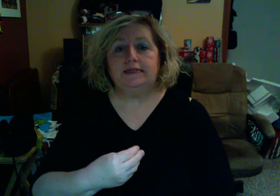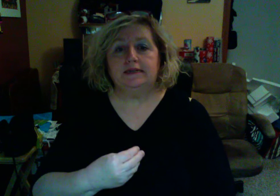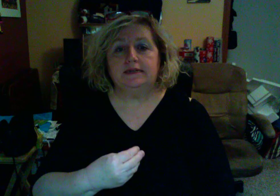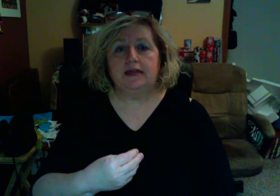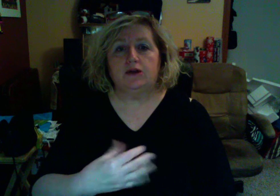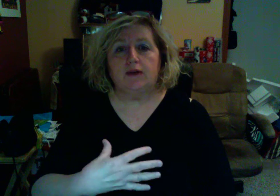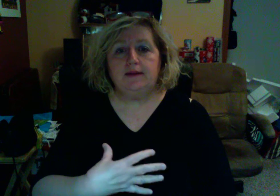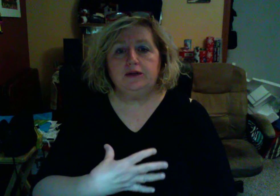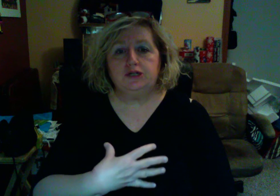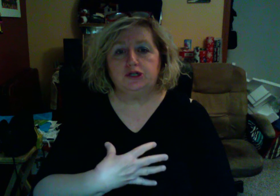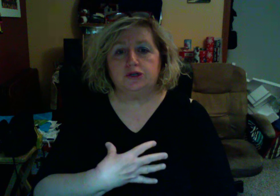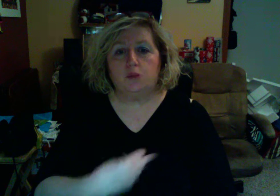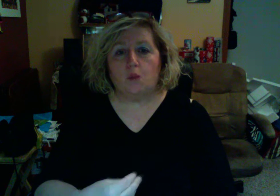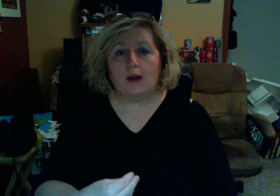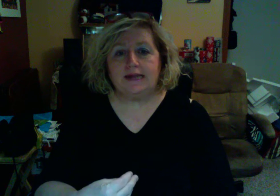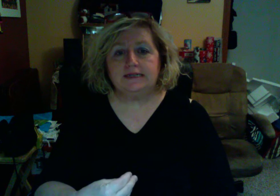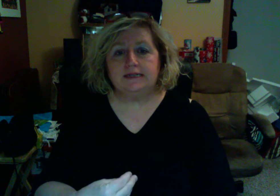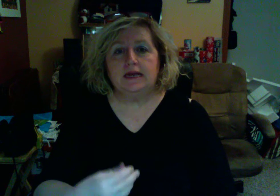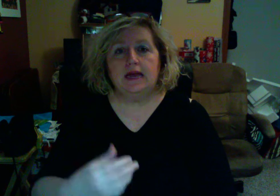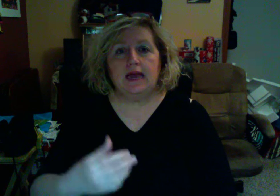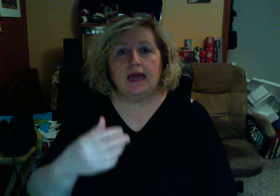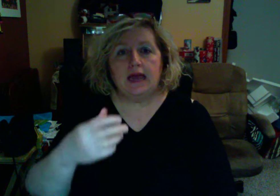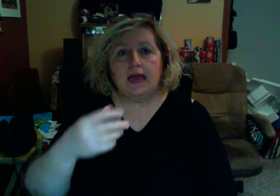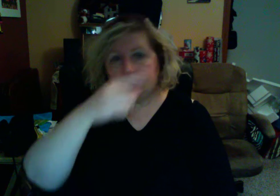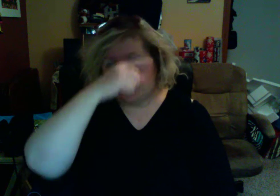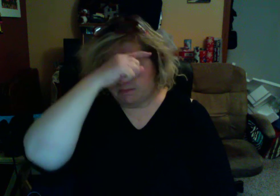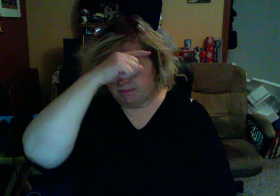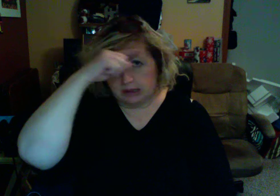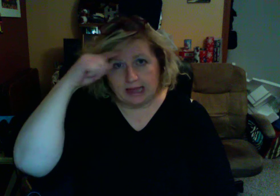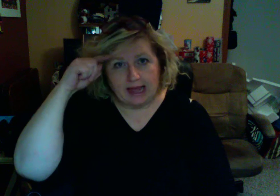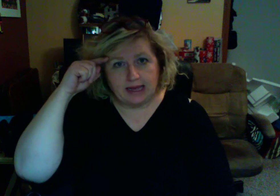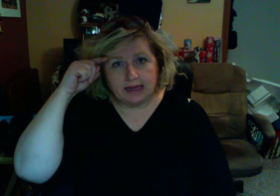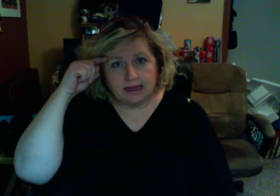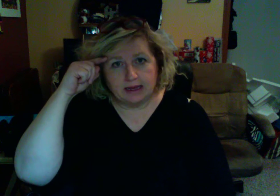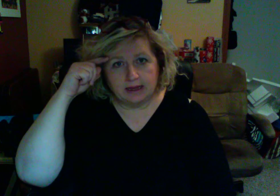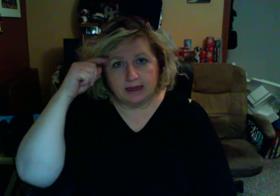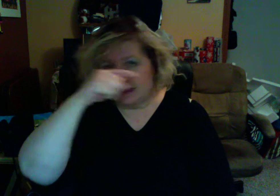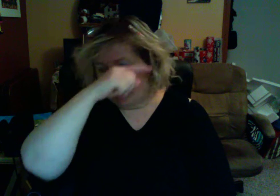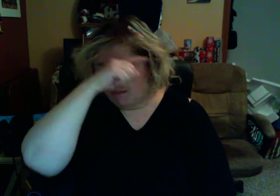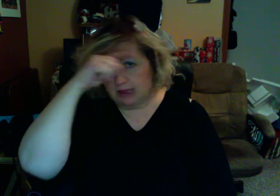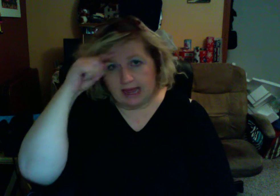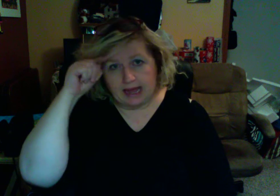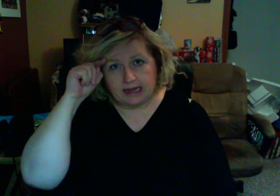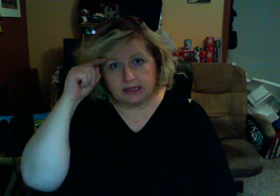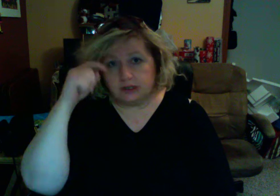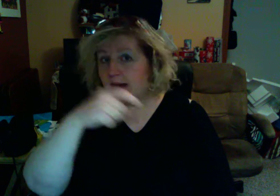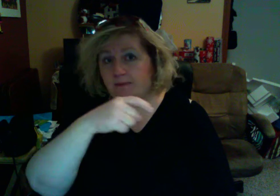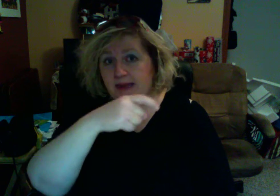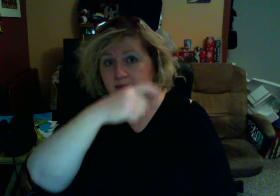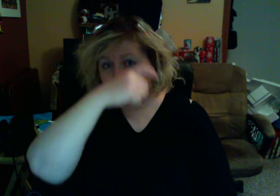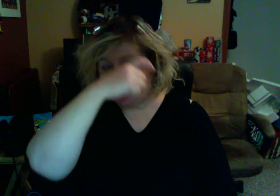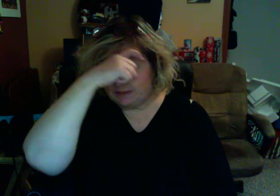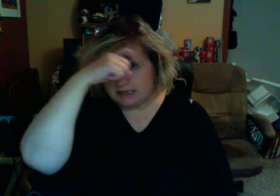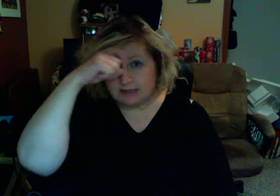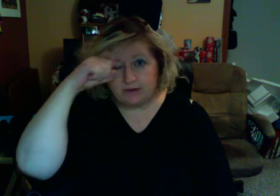White, like you're grabbing your shirt, white. And black. Do not bend it, because if you do